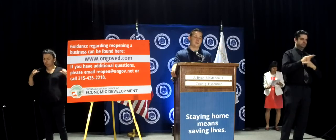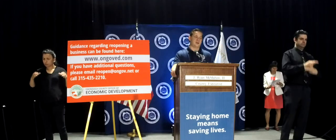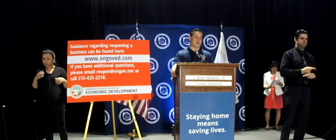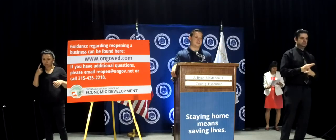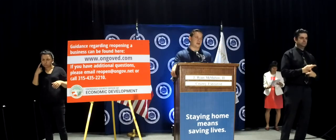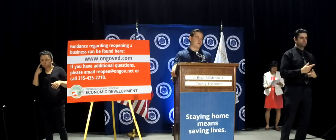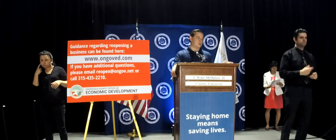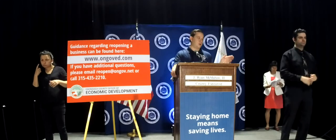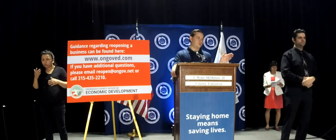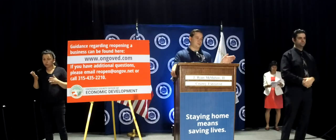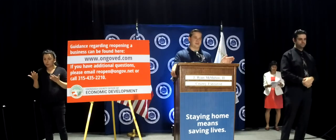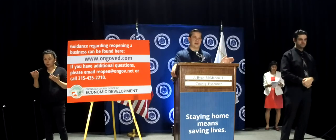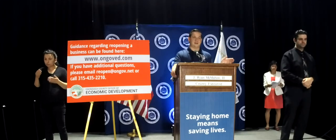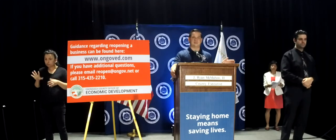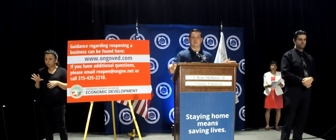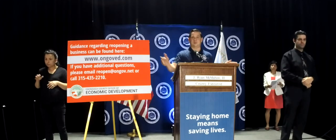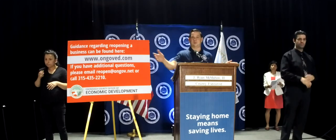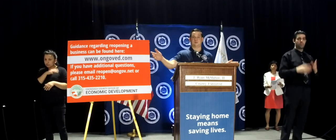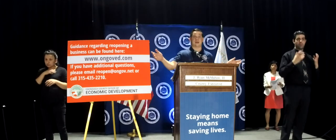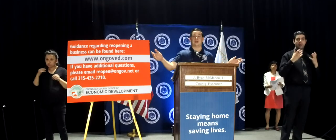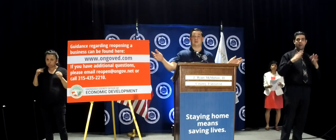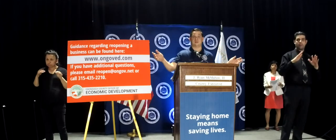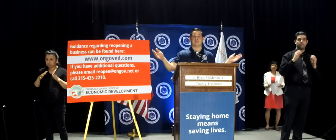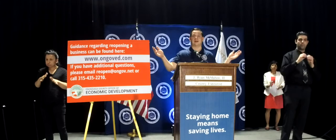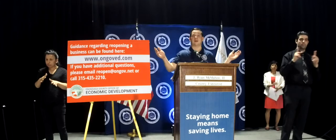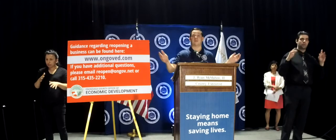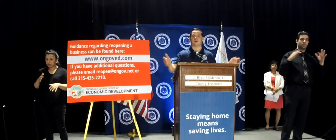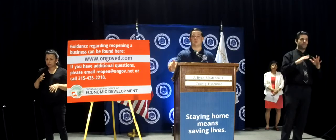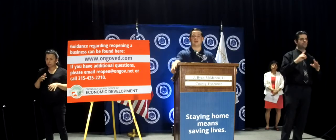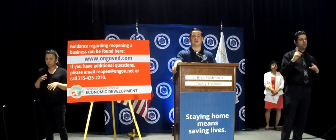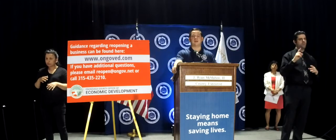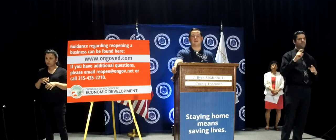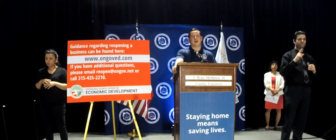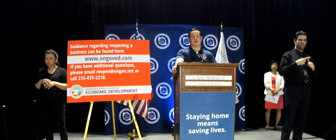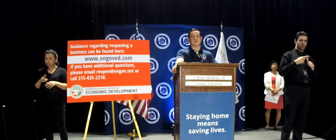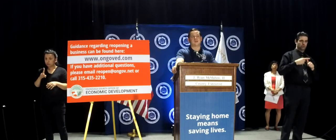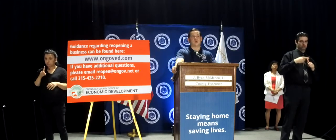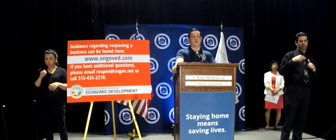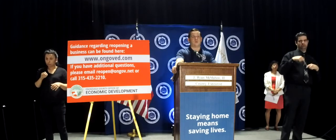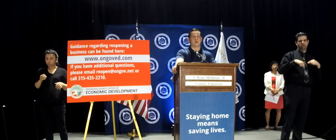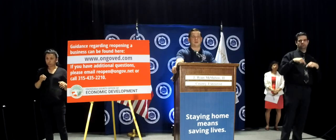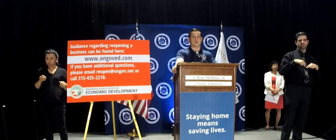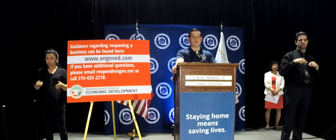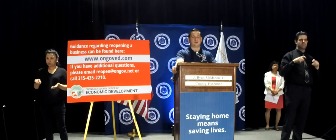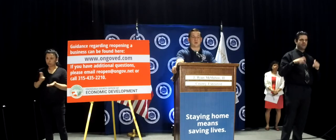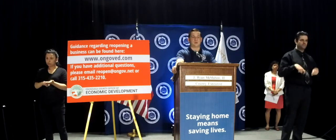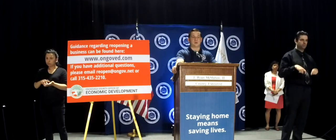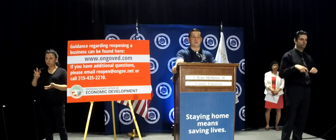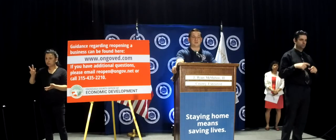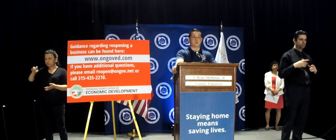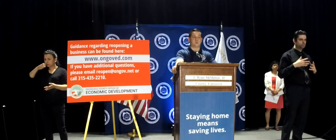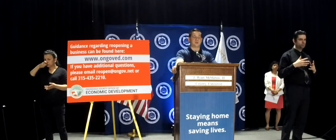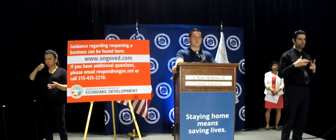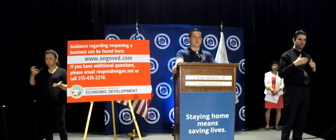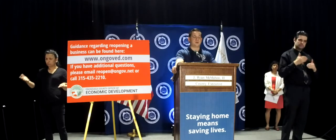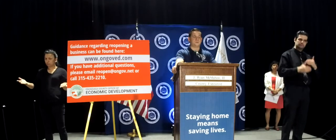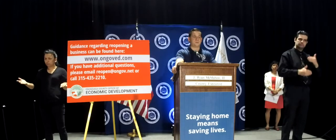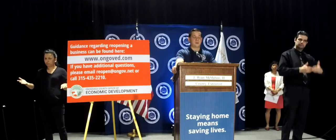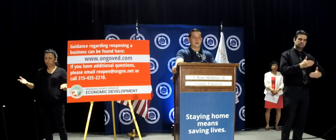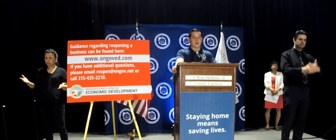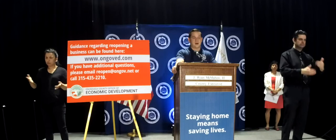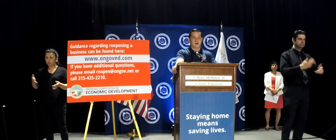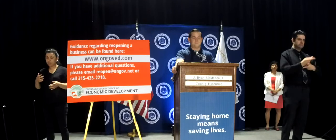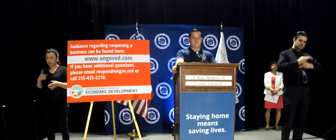together, instead of going from 10 to any number, right? So hopefully those recommendations will be